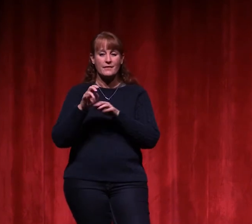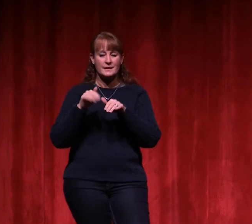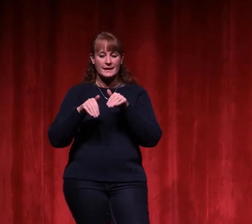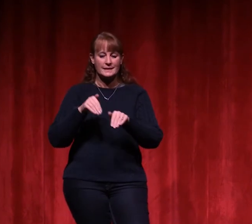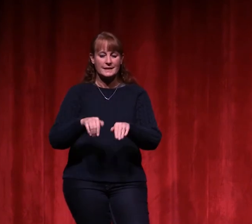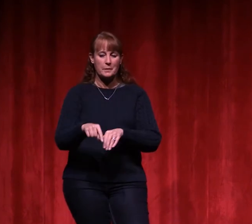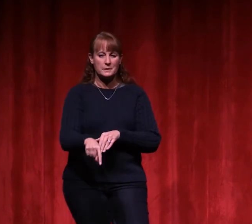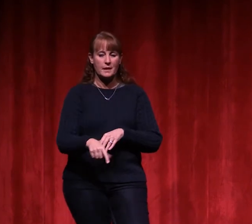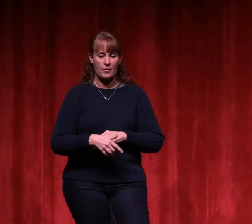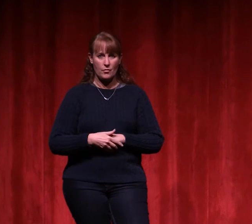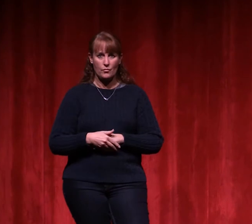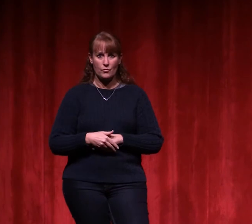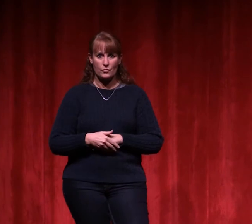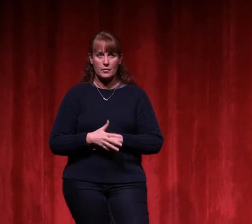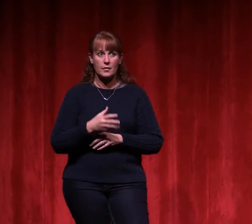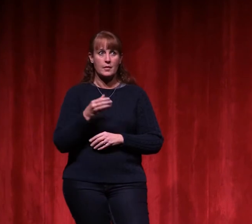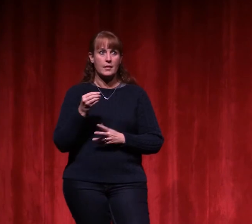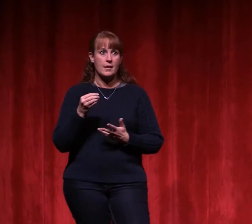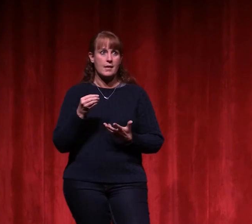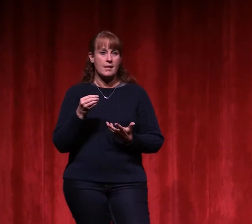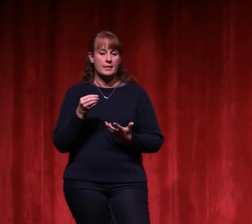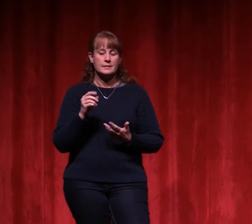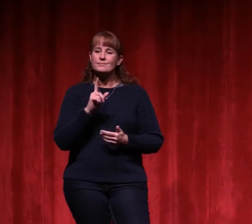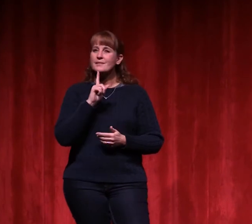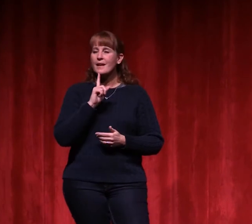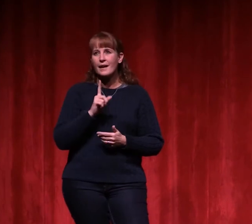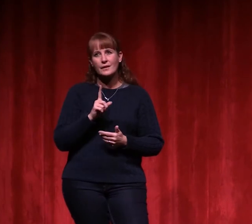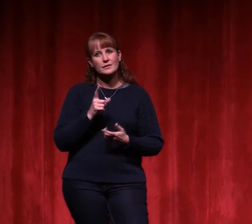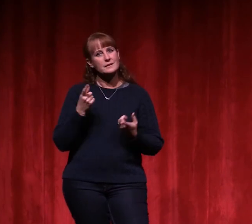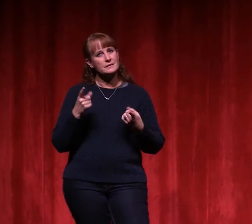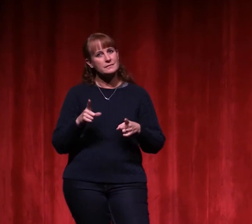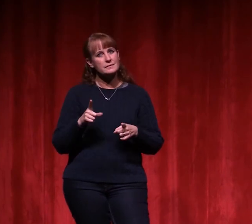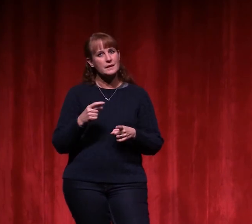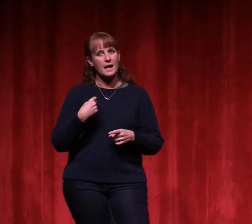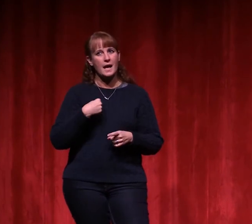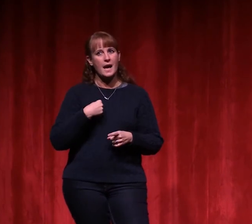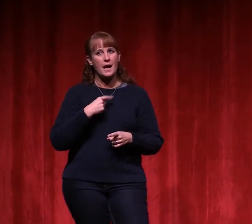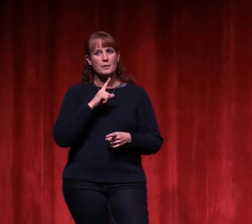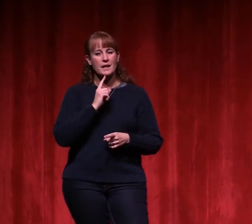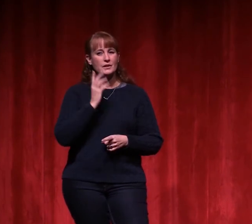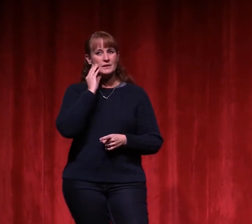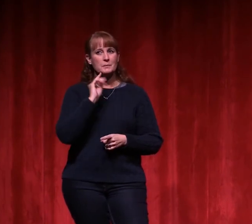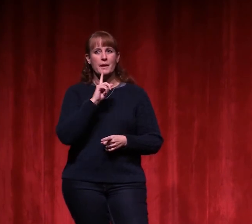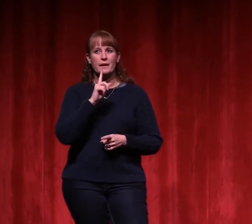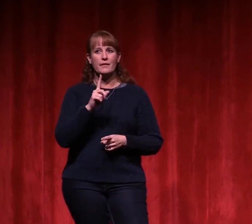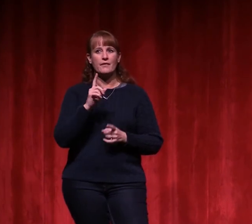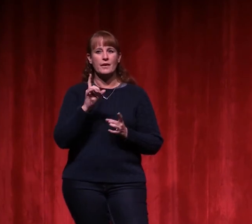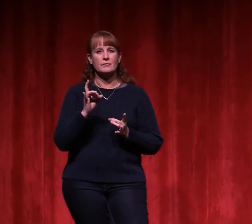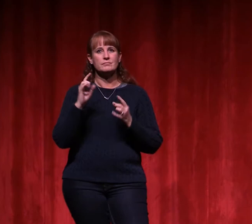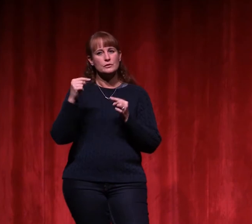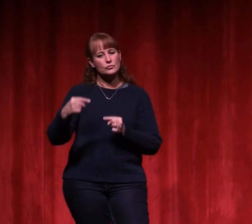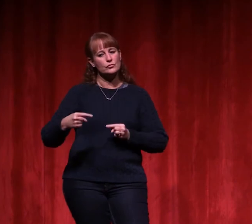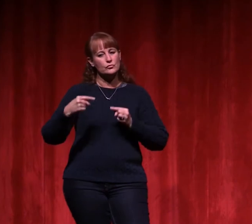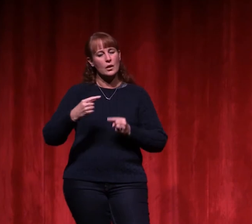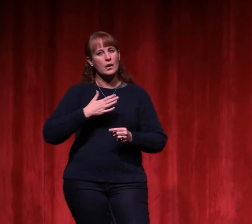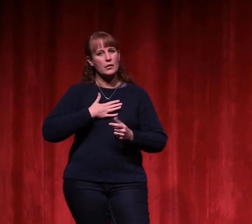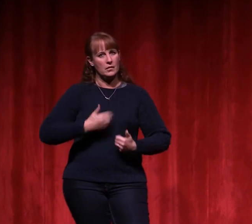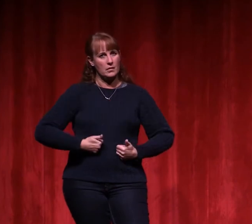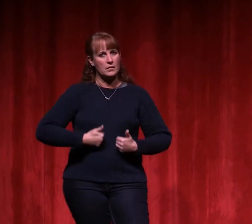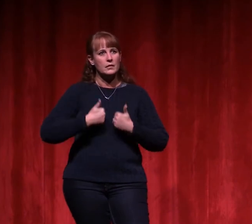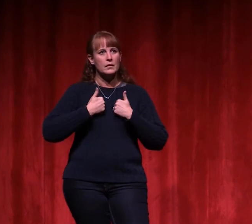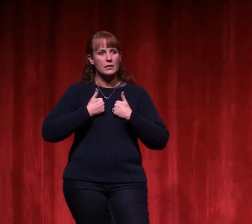down. And in actuality, I was going through a very difficult time in my life